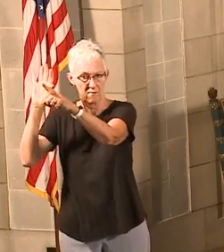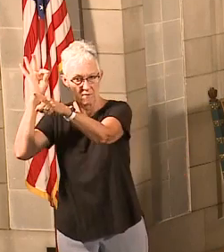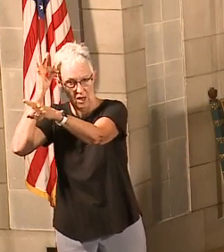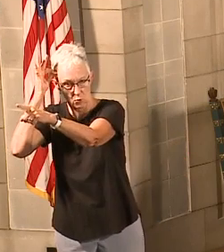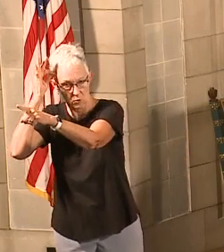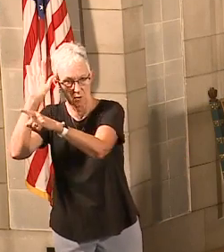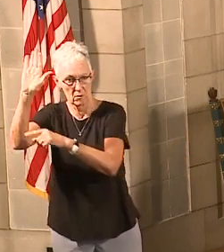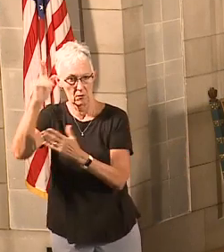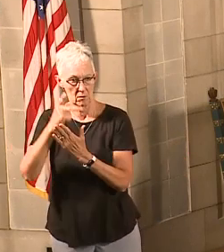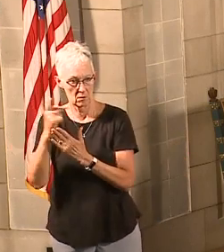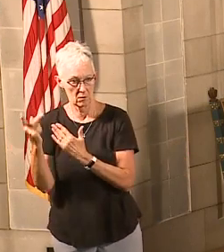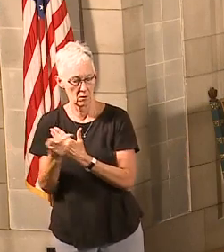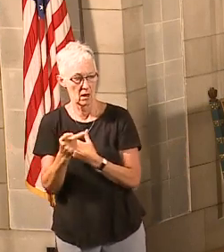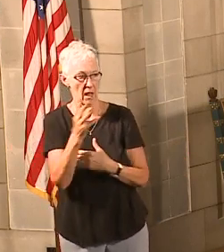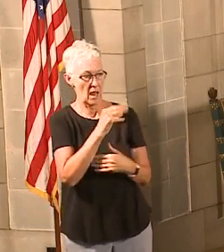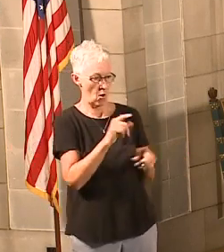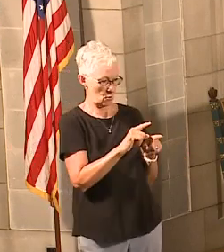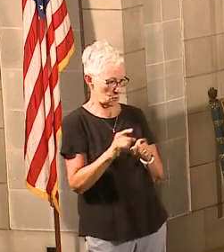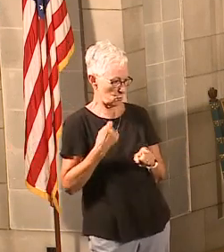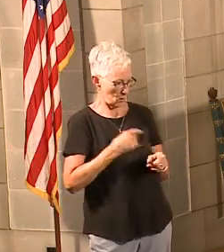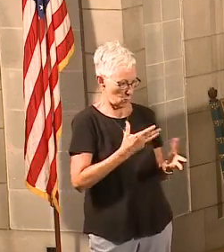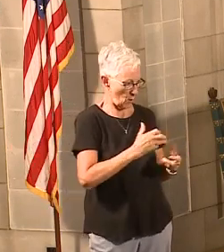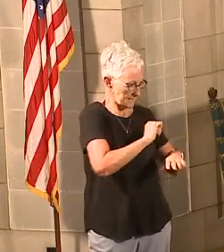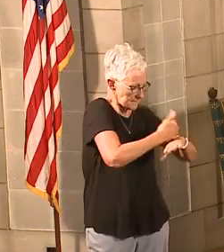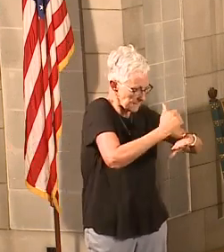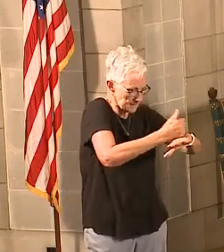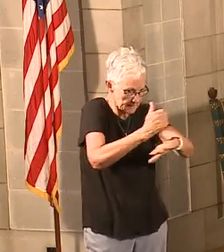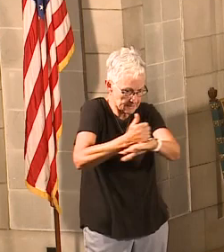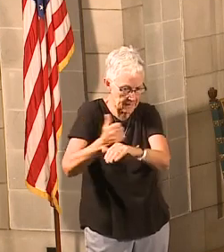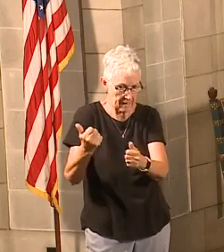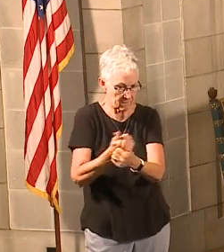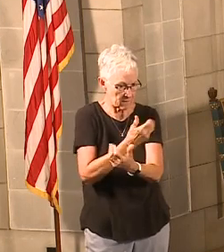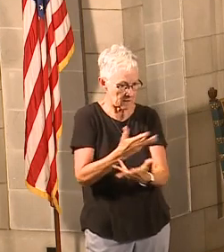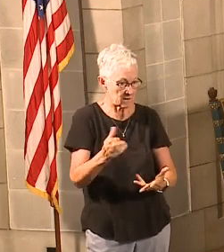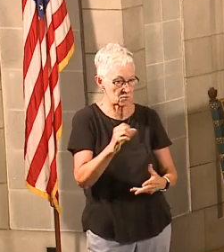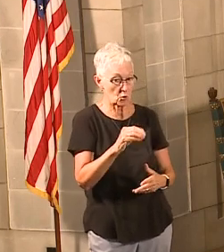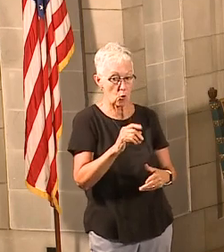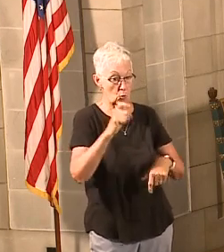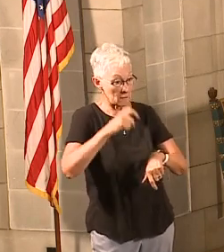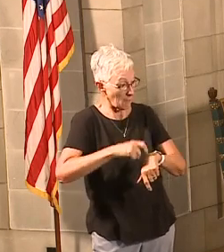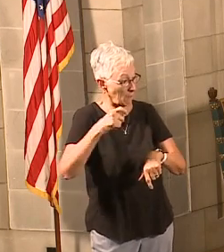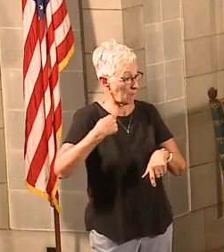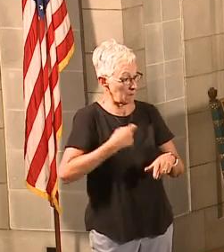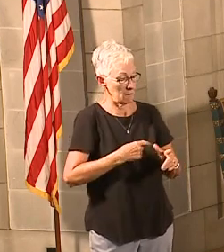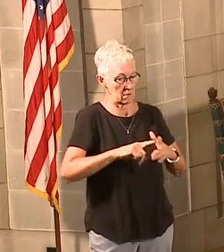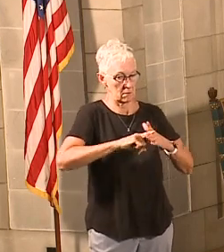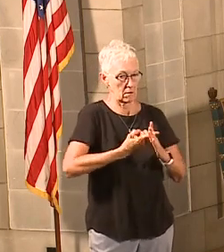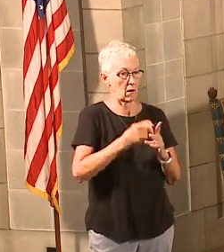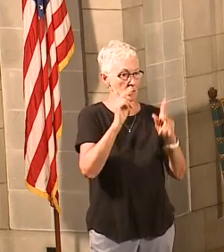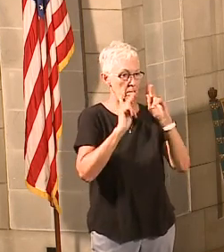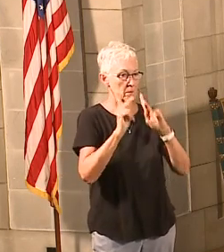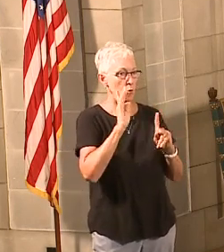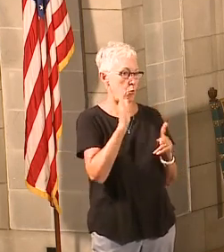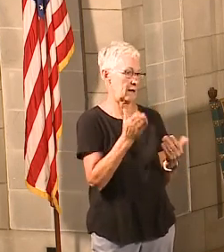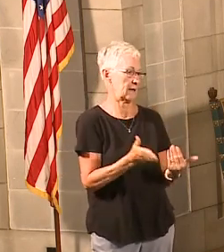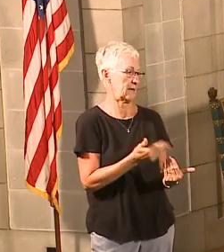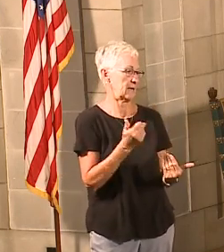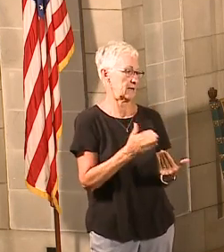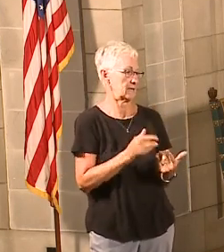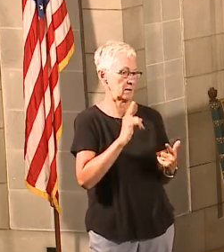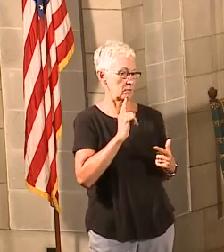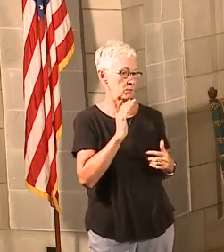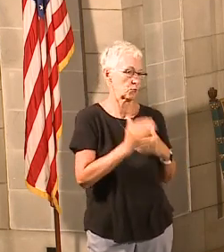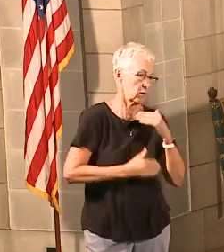sure we've got a great customer experience that when we roll this out August 1st, everybody sees that. So again, I think that when we get when people see the website, when